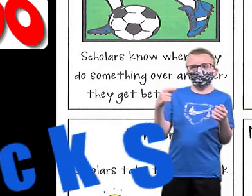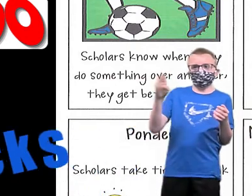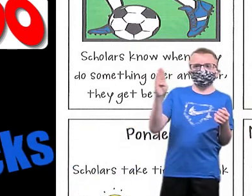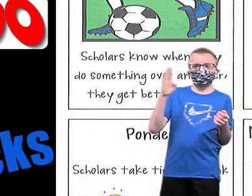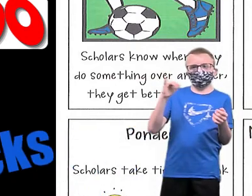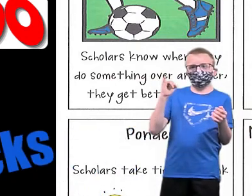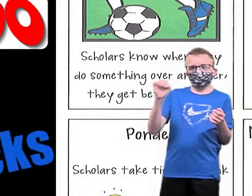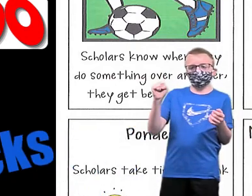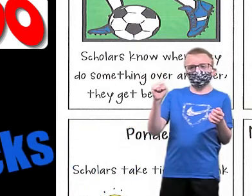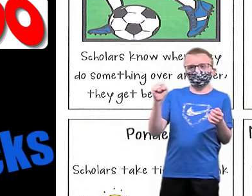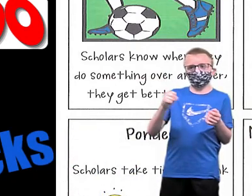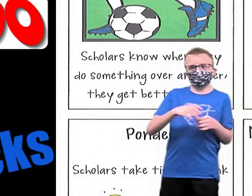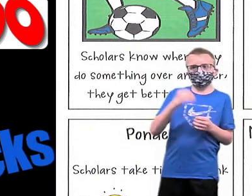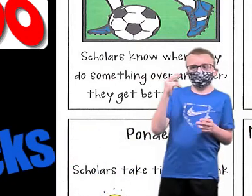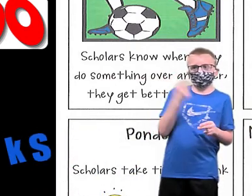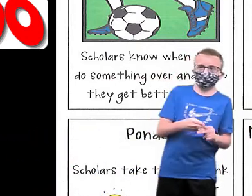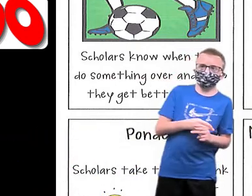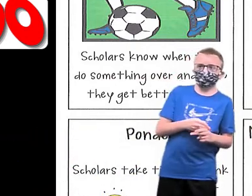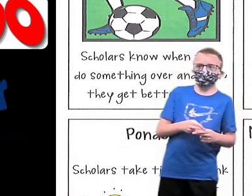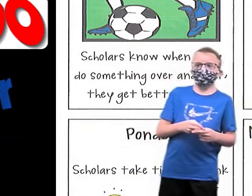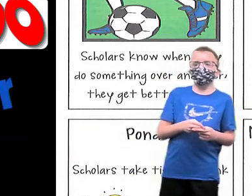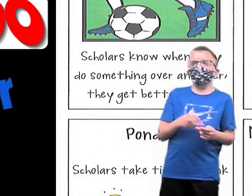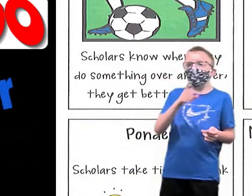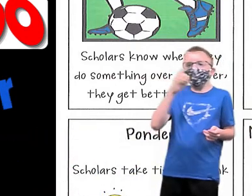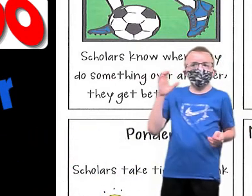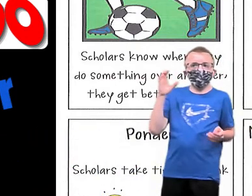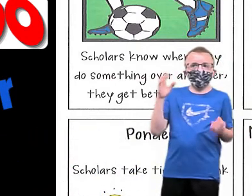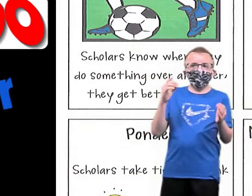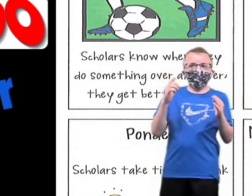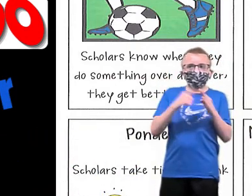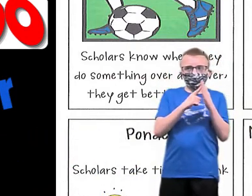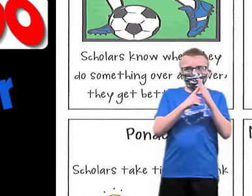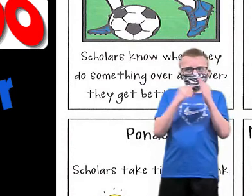100 Starbucks, by before September 2nd.